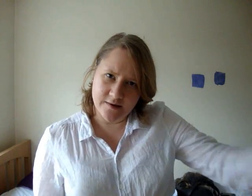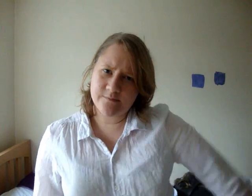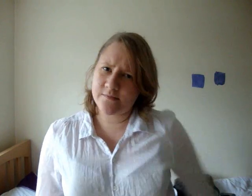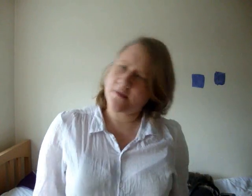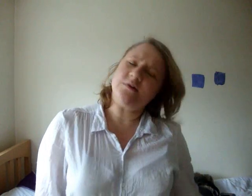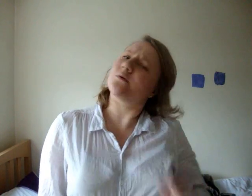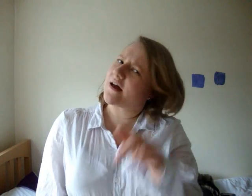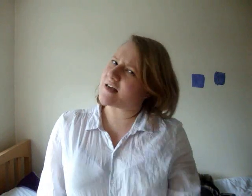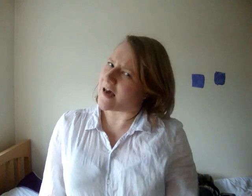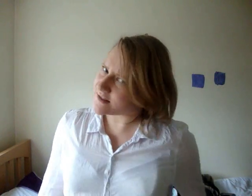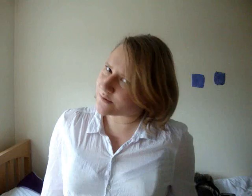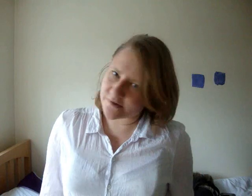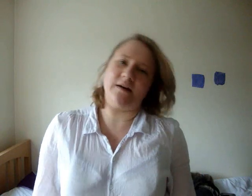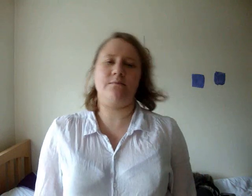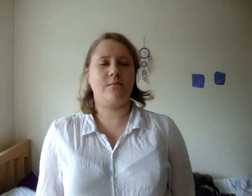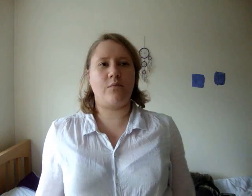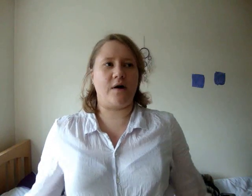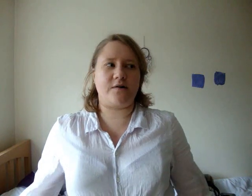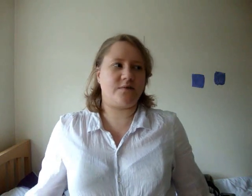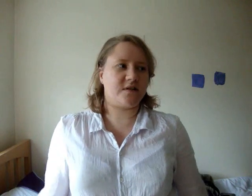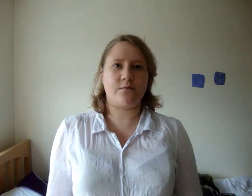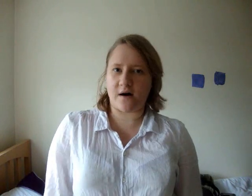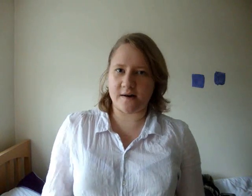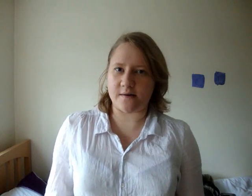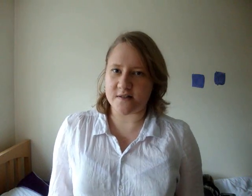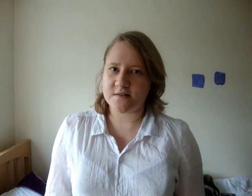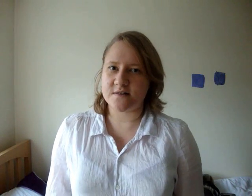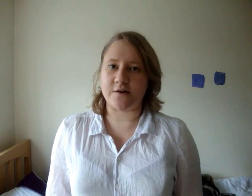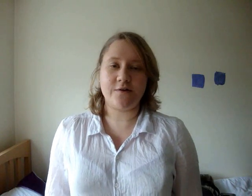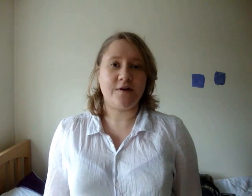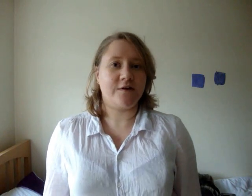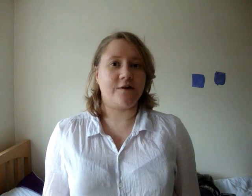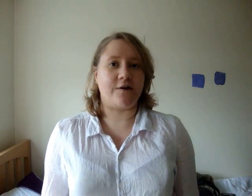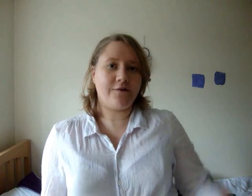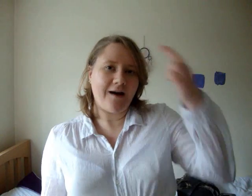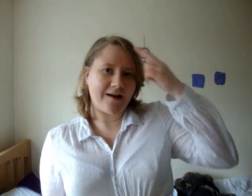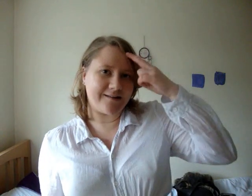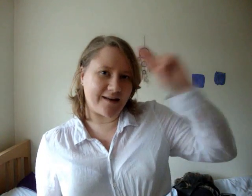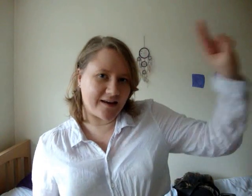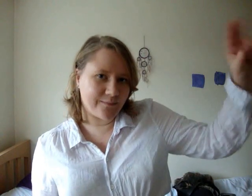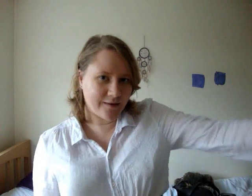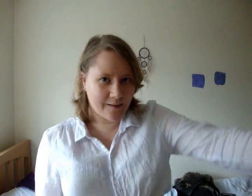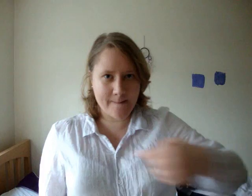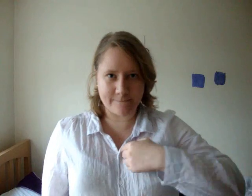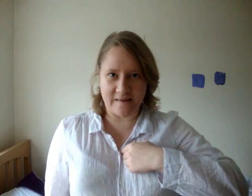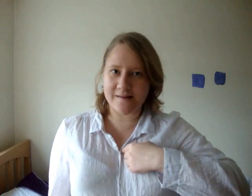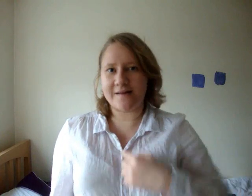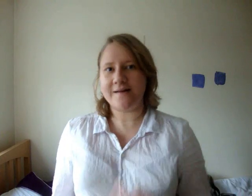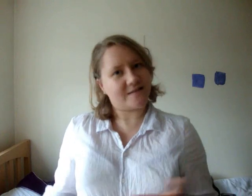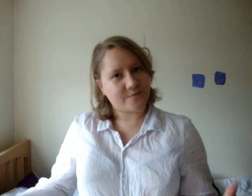name, we taught you how to ask someone your name. Why don't we say what our name is? So you go, name, me, and spell